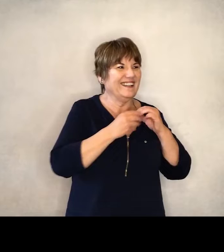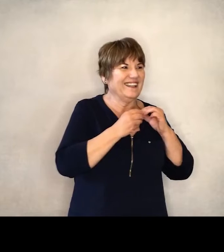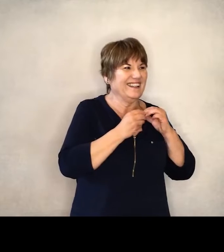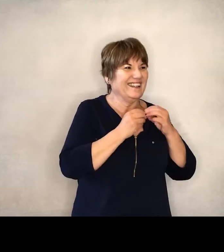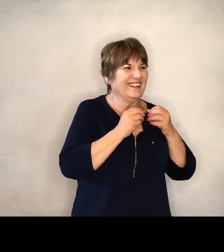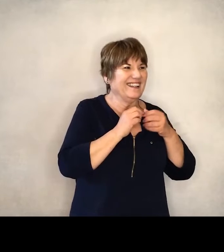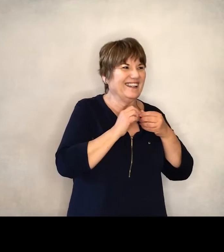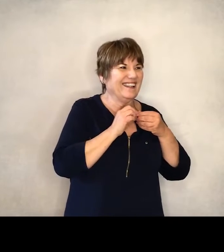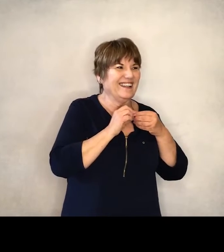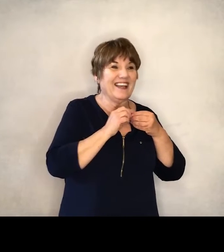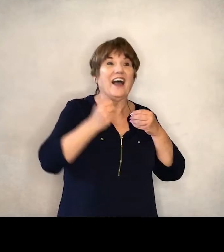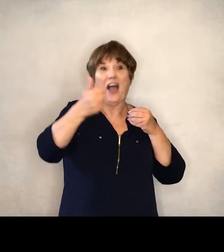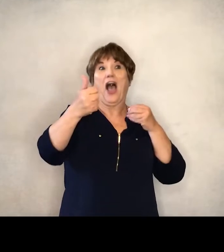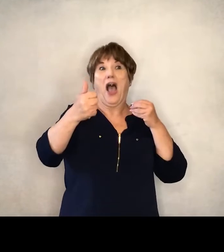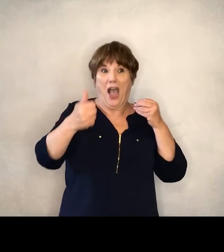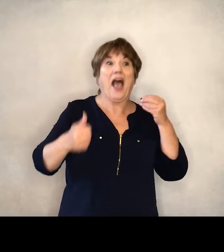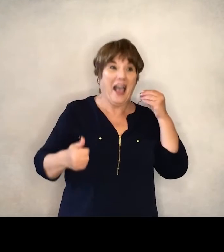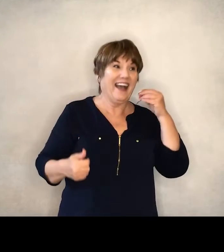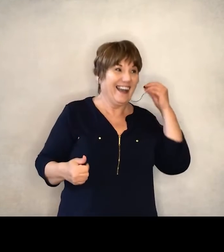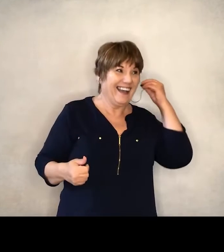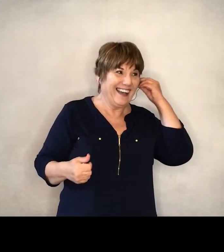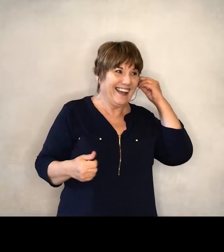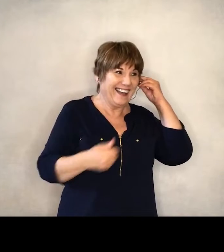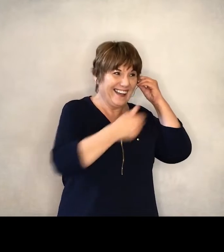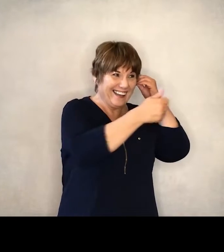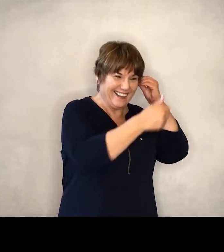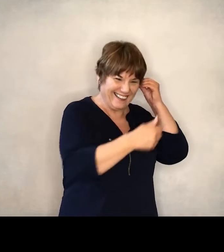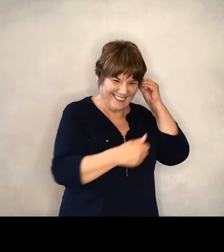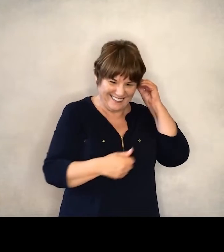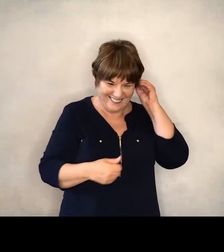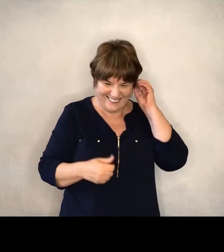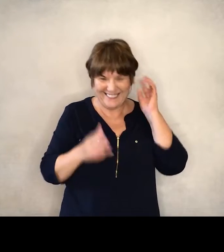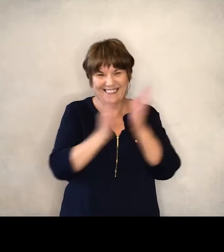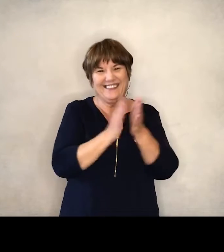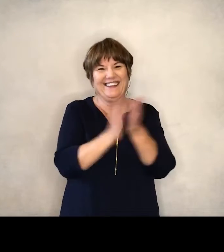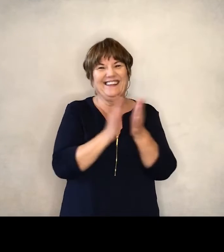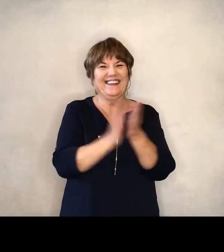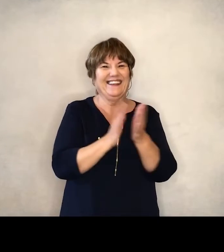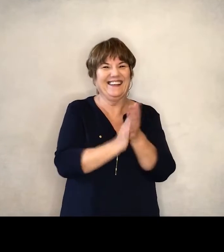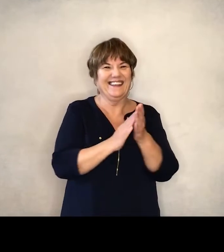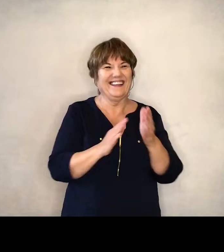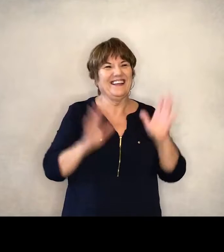Now I am loud. Okay. Okay, super.